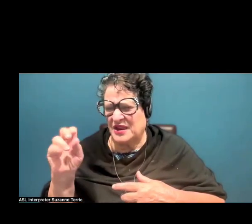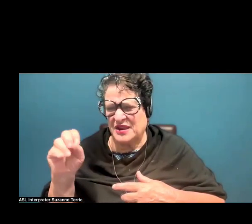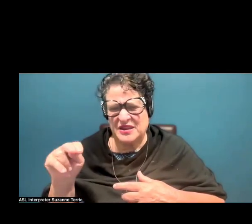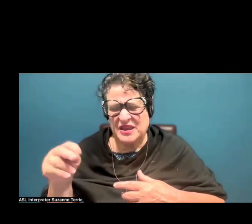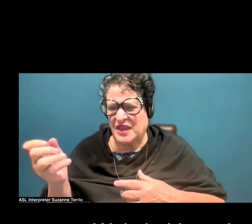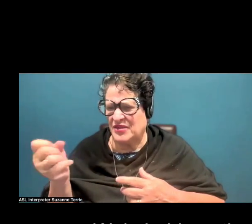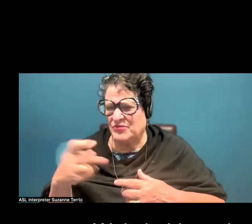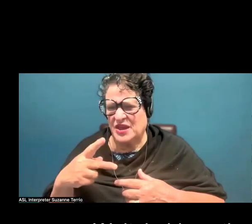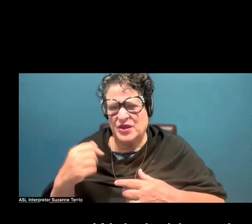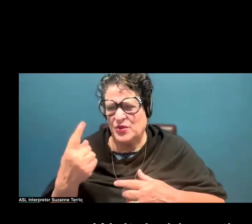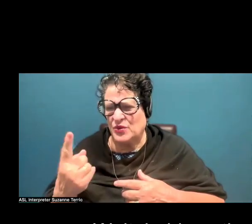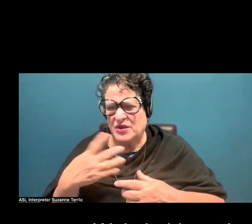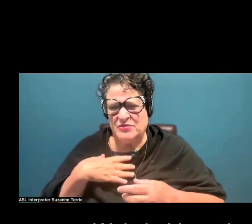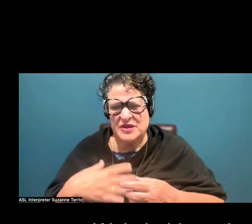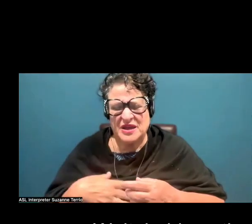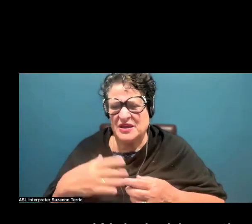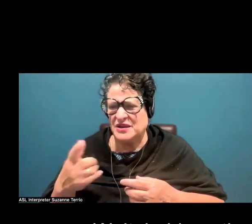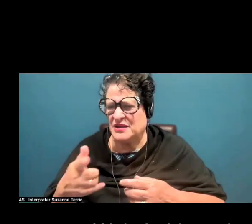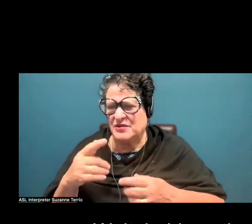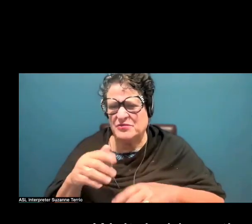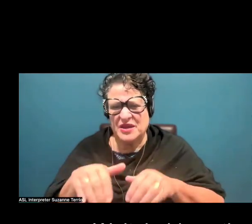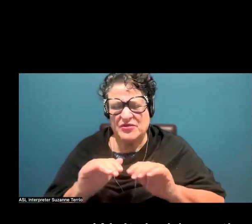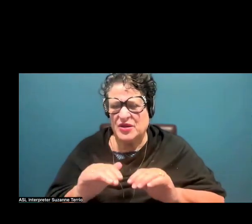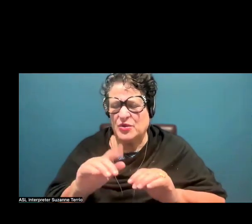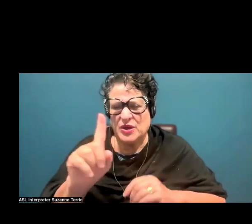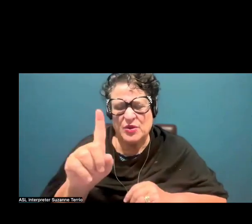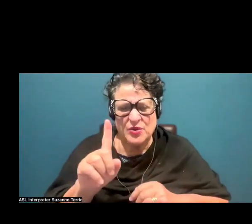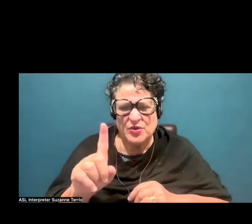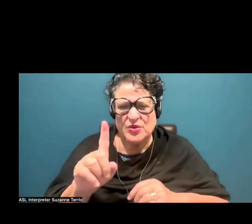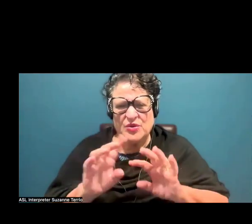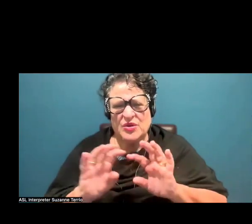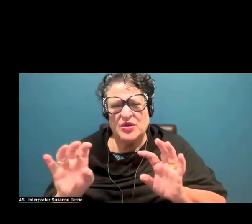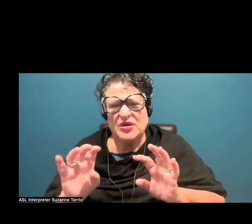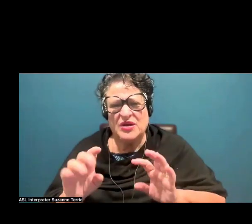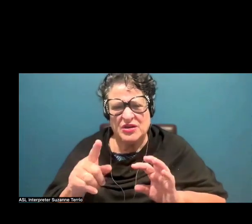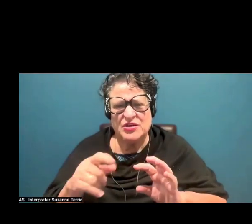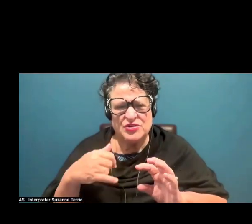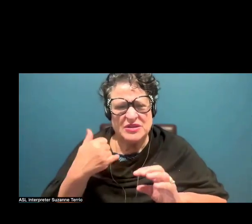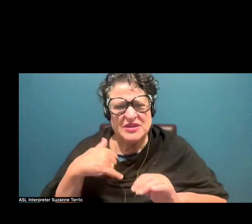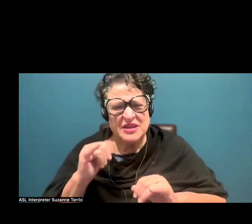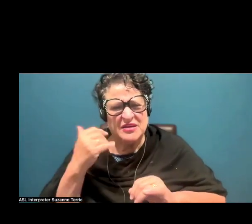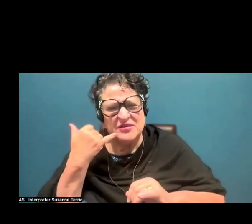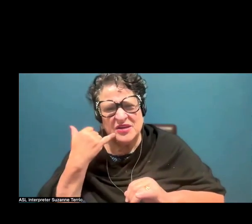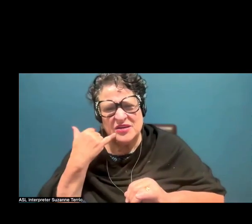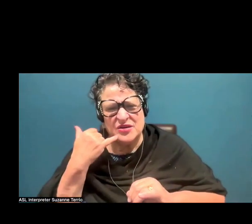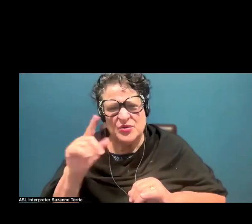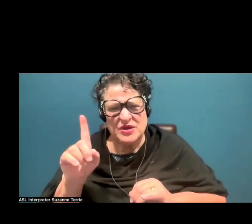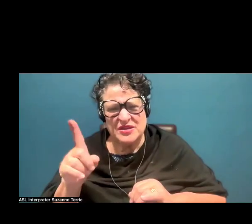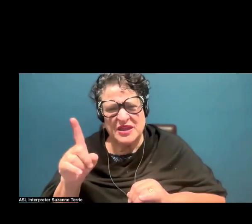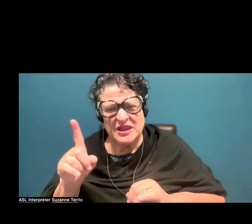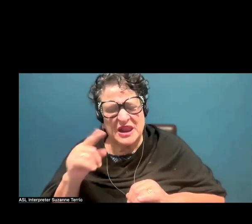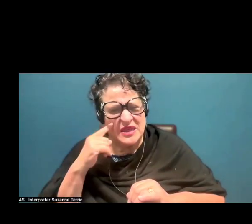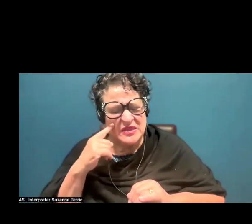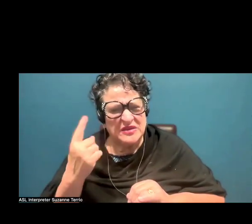bury. Wait, hold on, the volunteer says as people start to interrupt. She's still got her phone to her ear. Just a second, I think there's